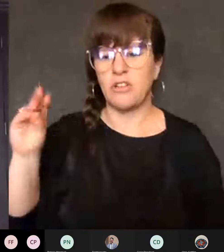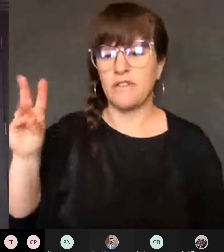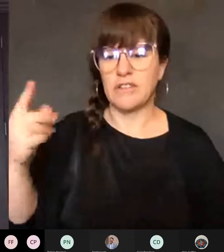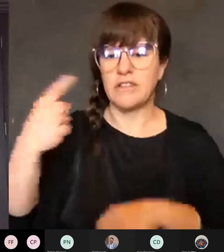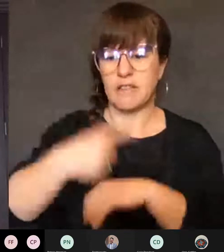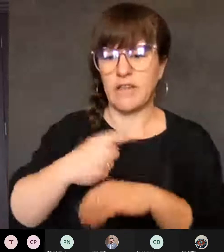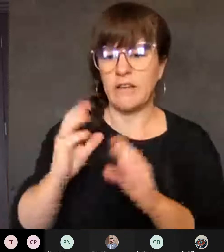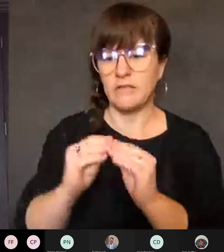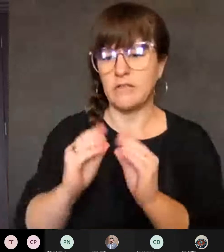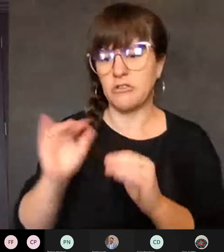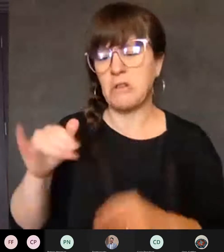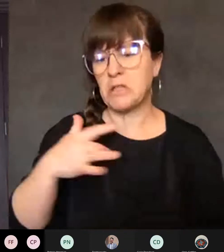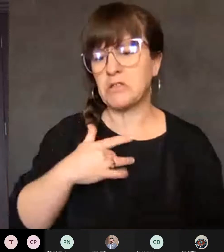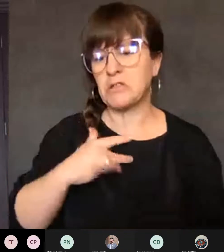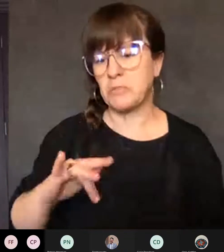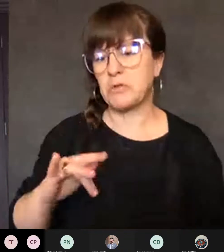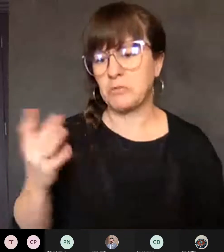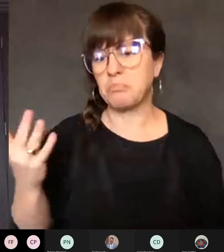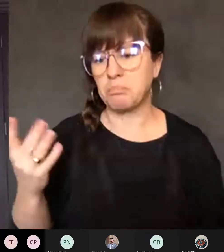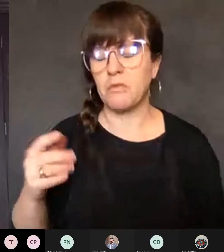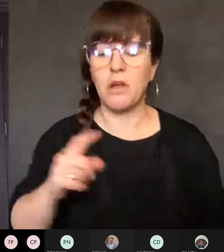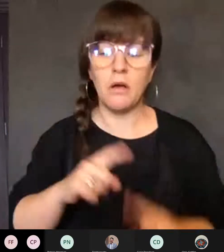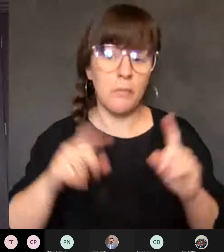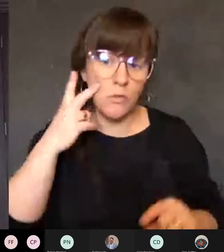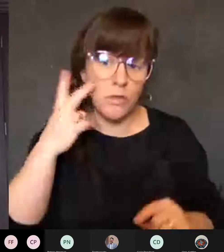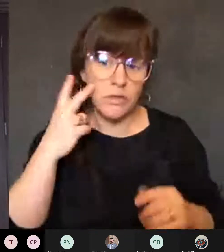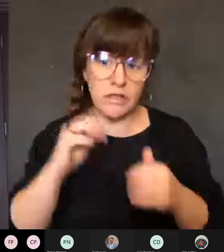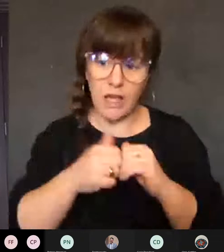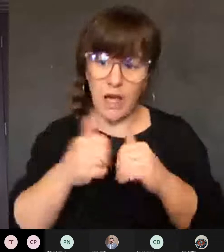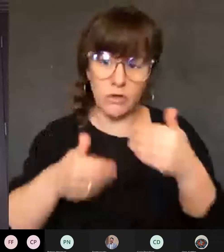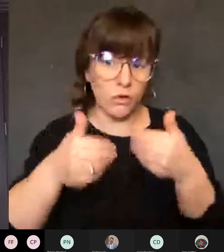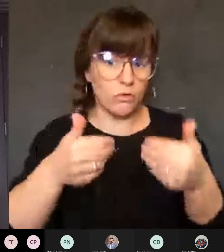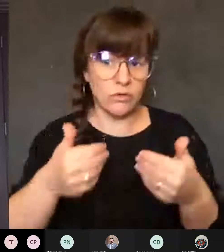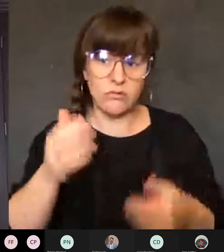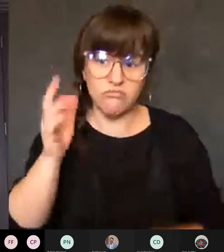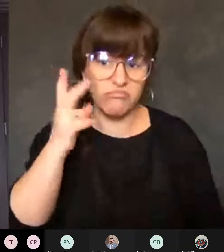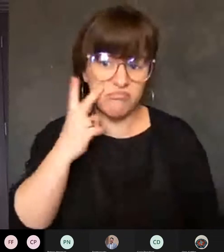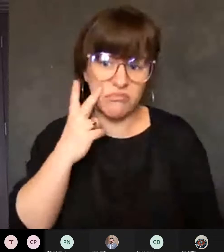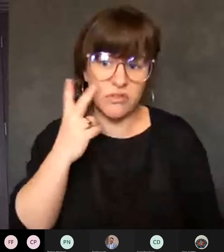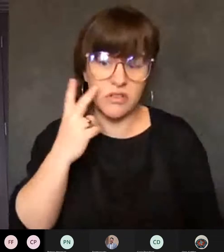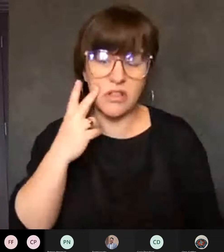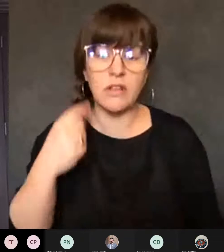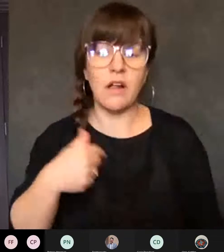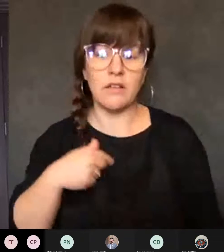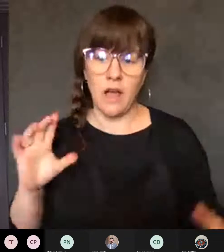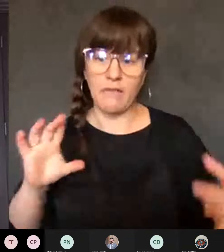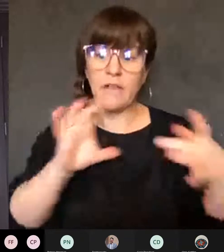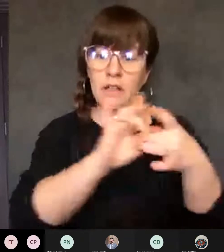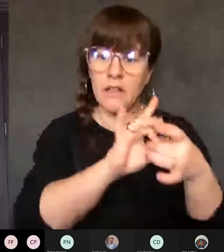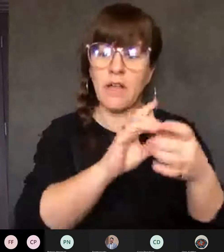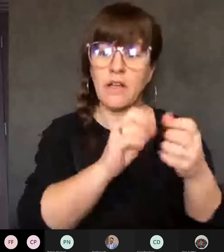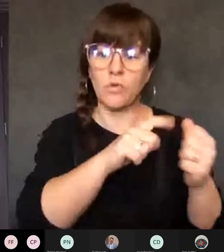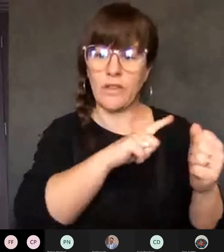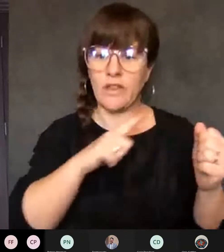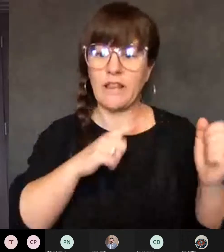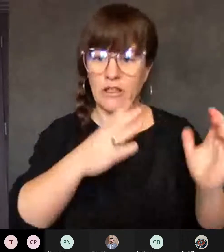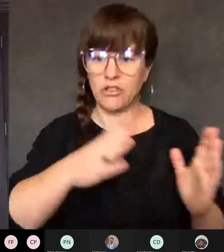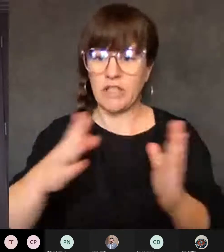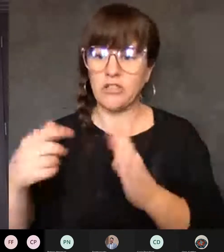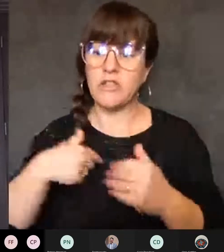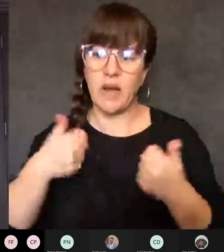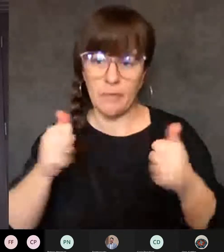too. But we'll see how it goes. I've been able to connect with the legislators so far that I've been trying to reach